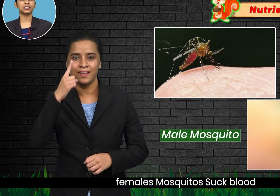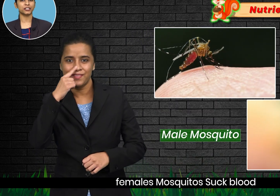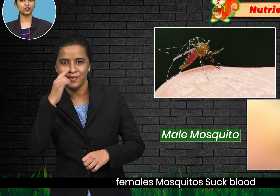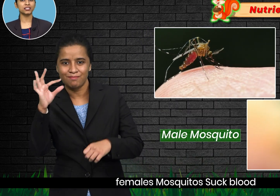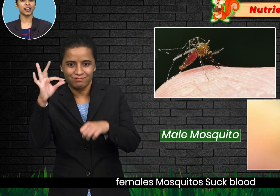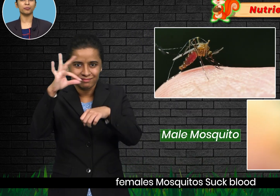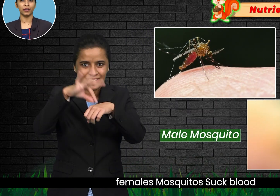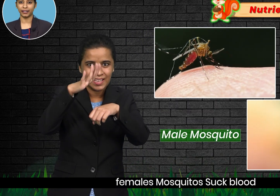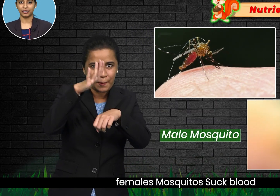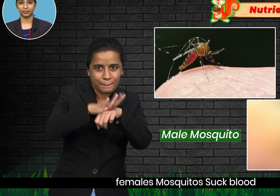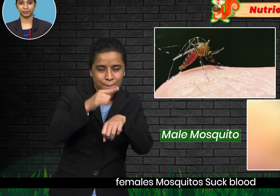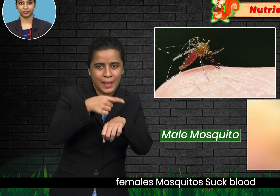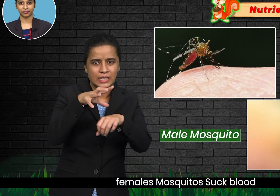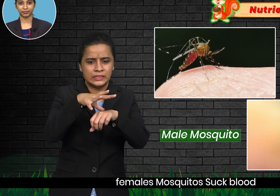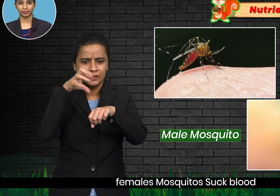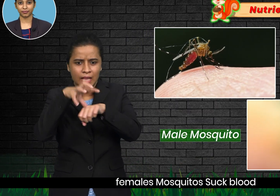Female mosquitoes suck blood.